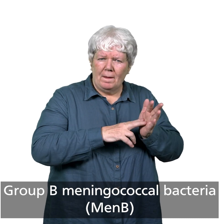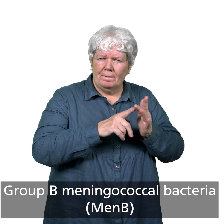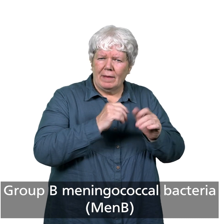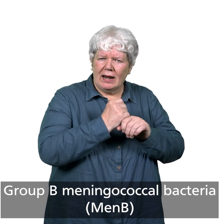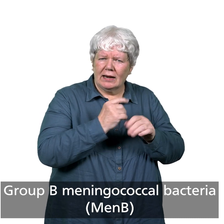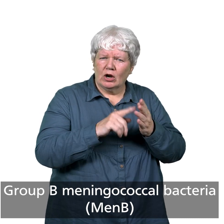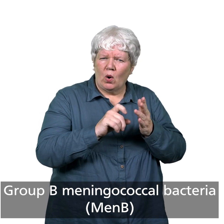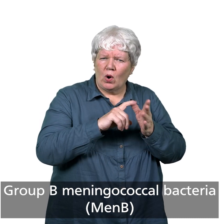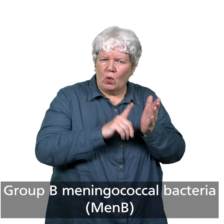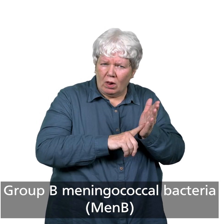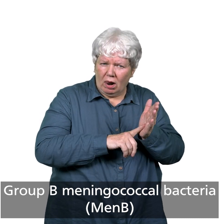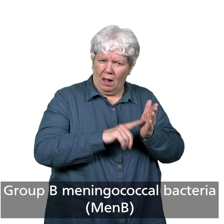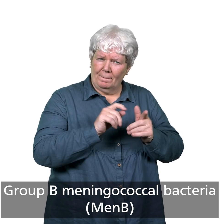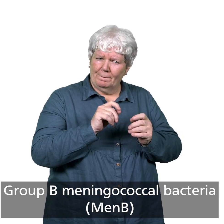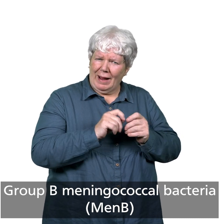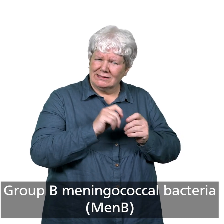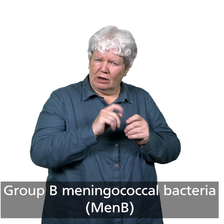meningococcal bacteria, Men B,